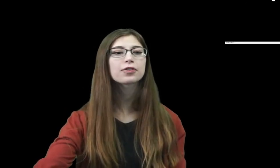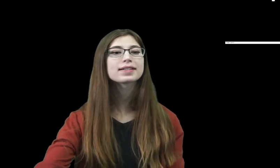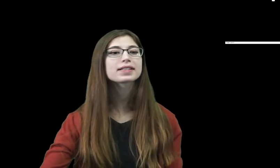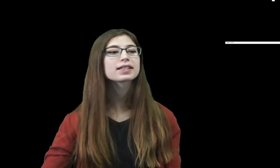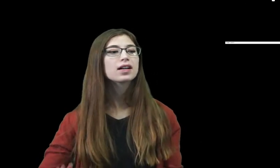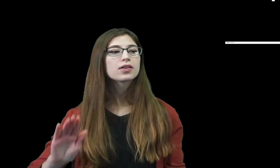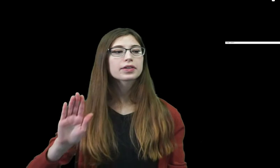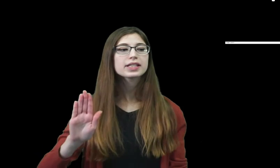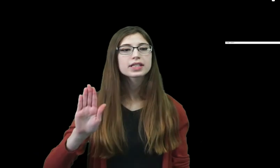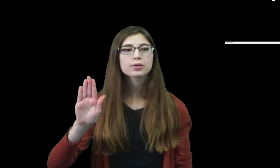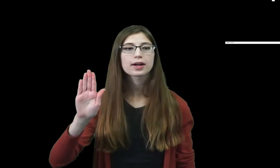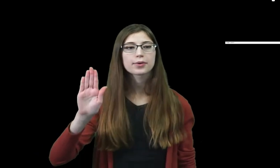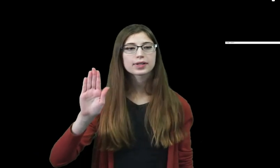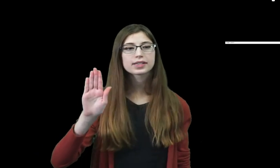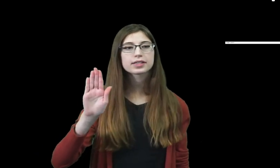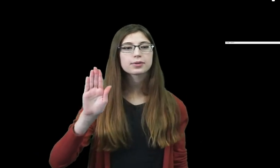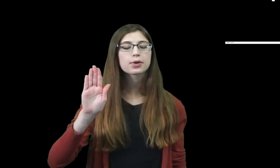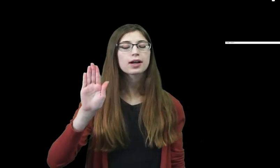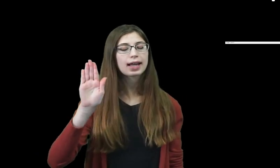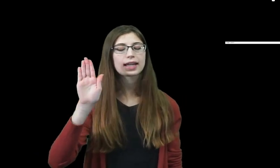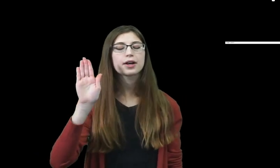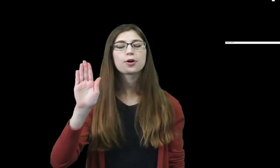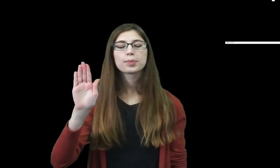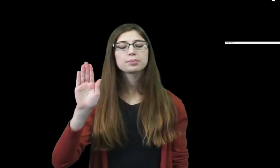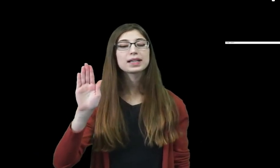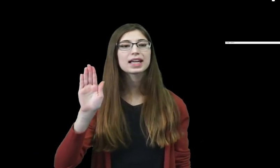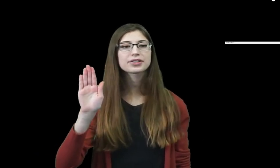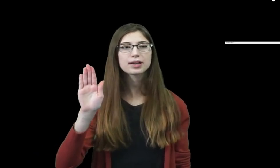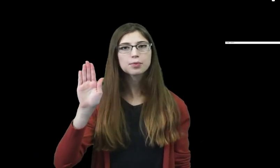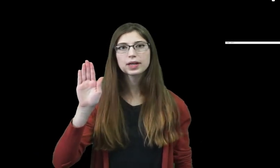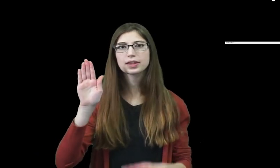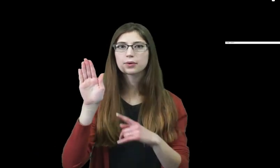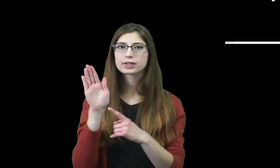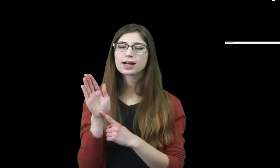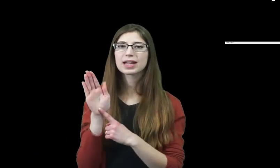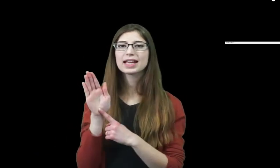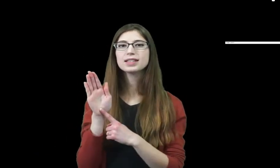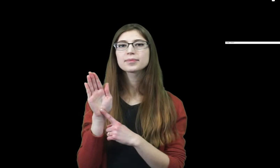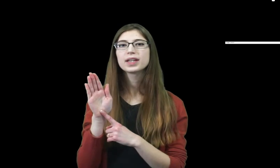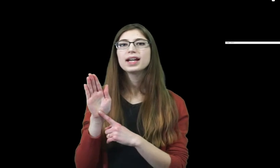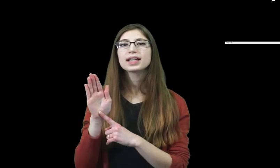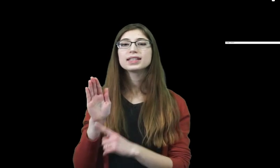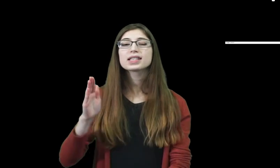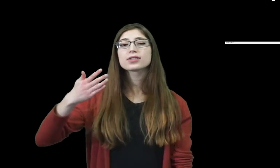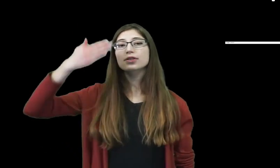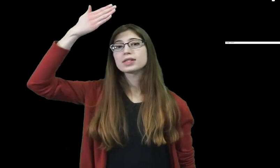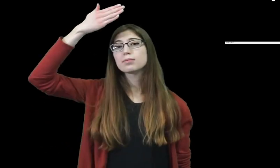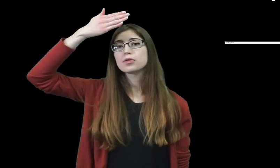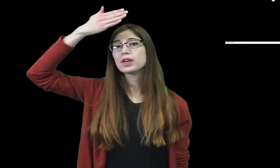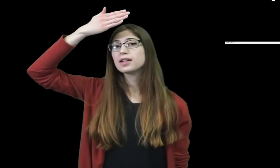Front. For this, you are going to do an open V handshake with your dominant hand. And this is just going to move in